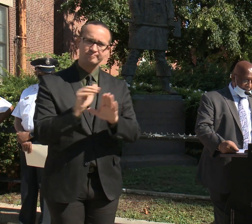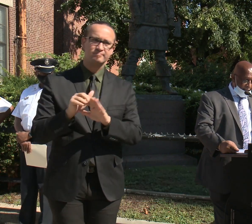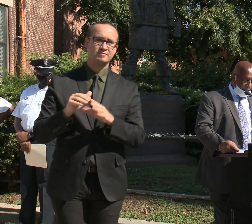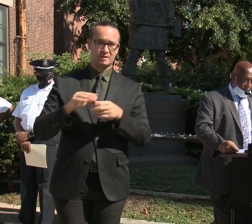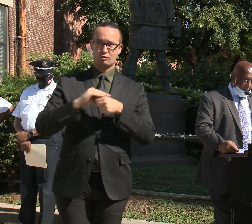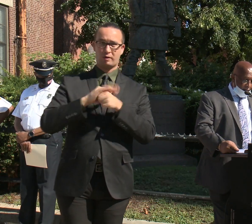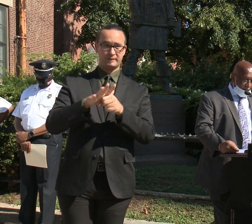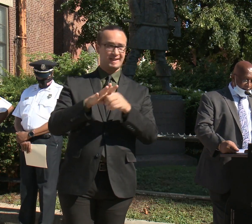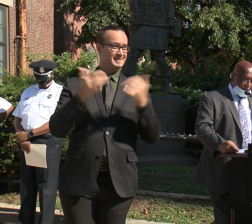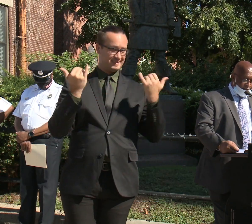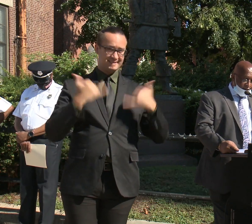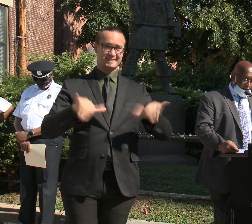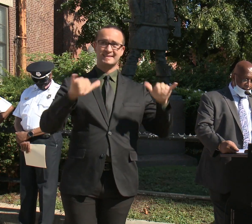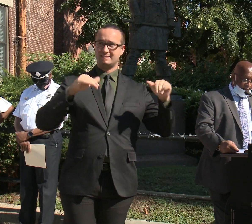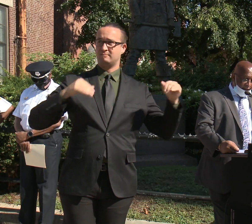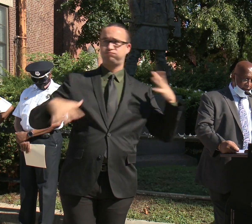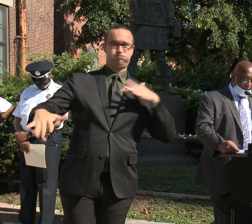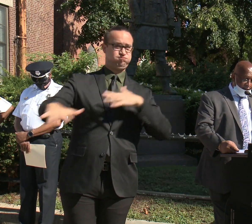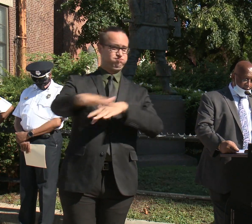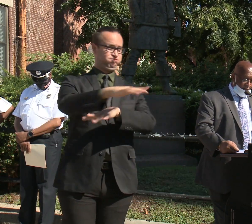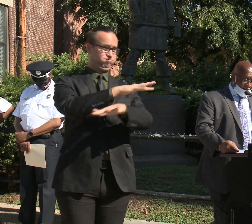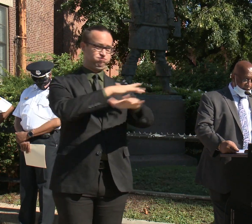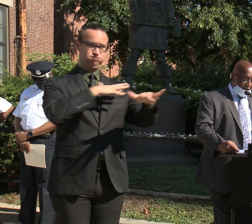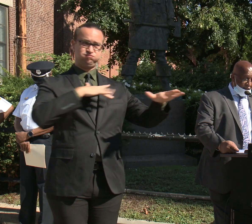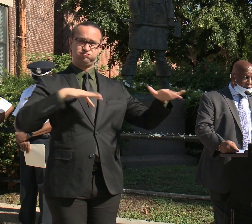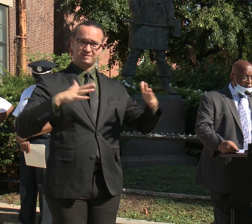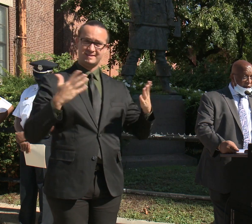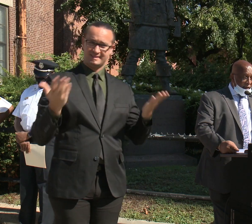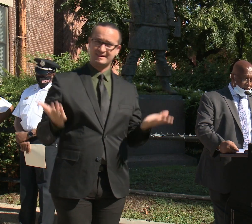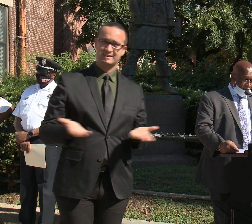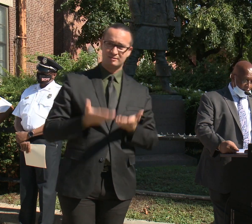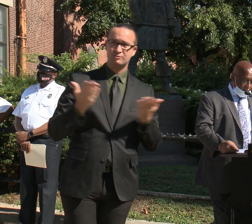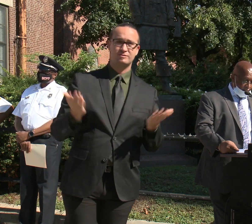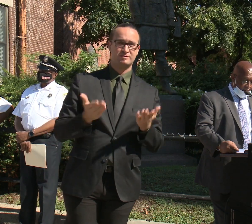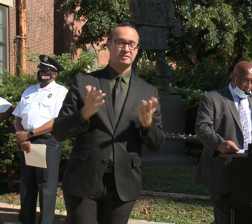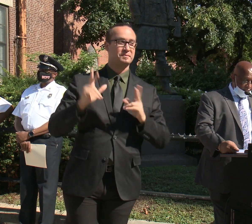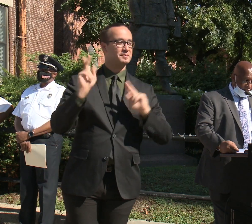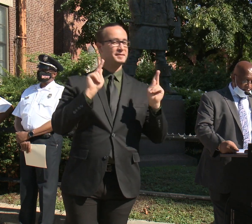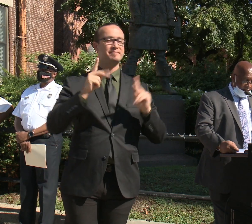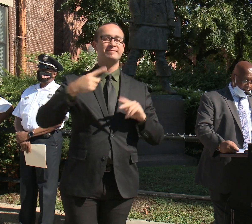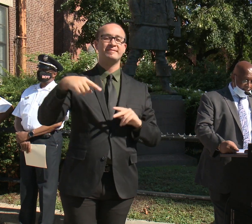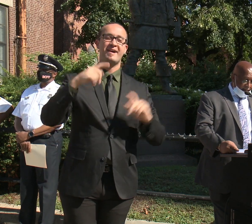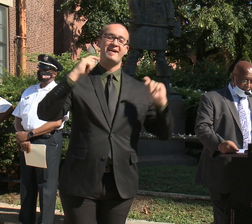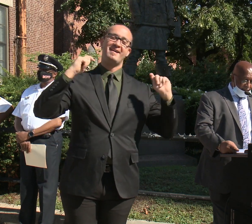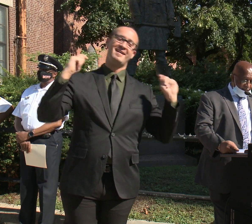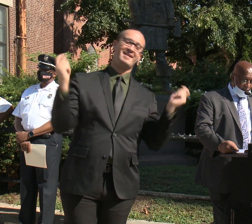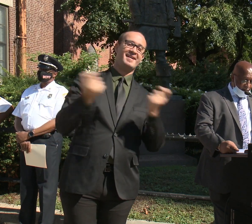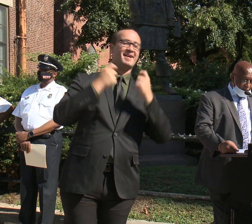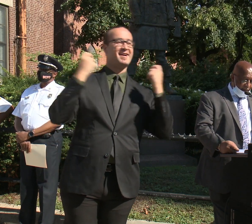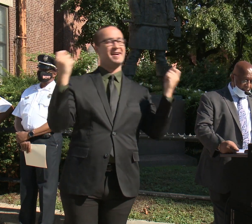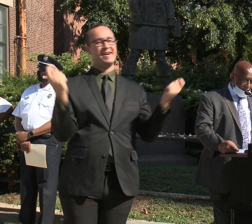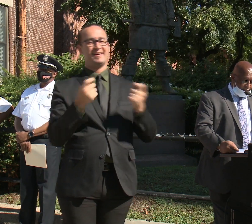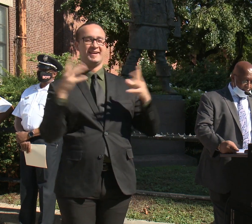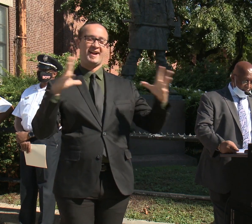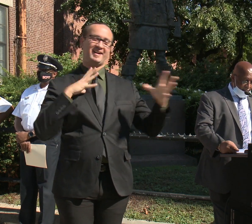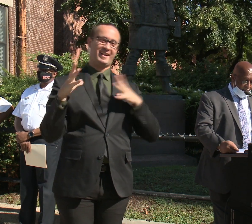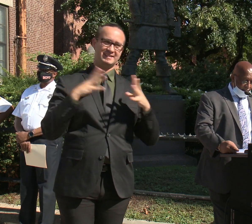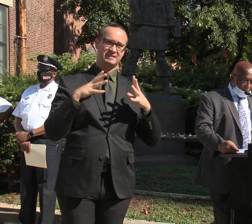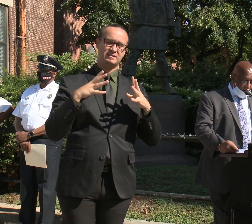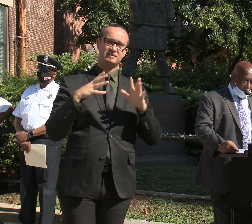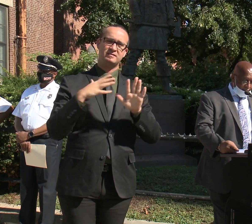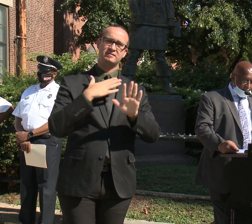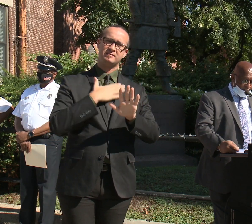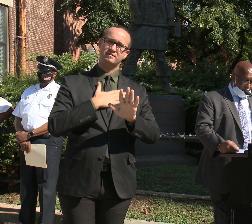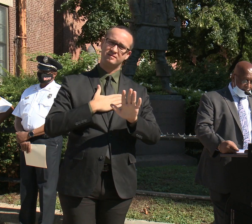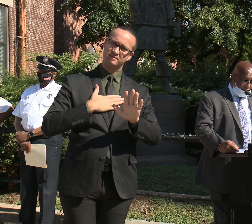City. All residents should celebrate the holiday with those individuals in their household. We strongly advise against large gatherings. And